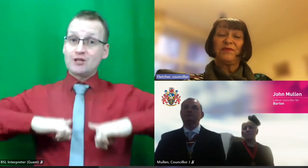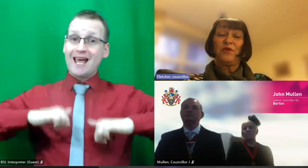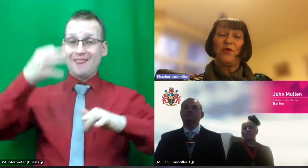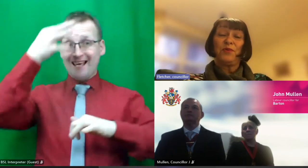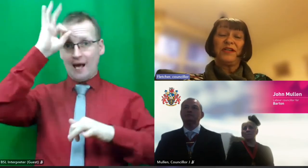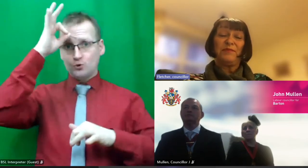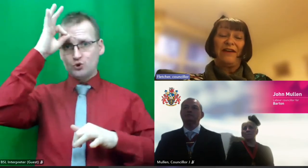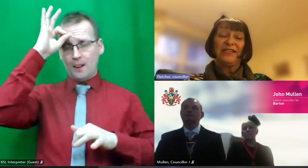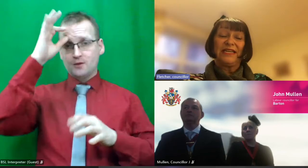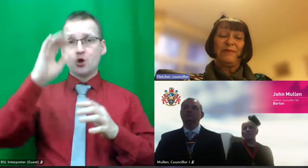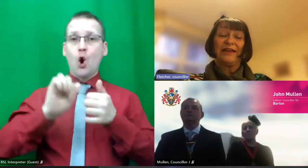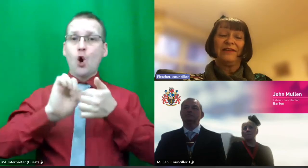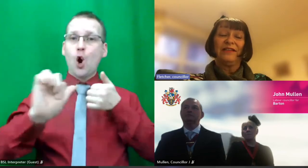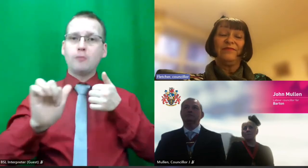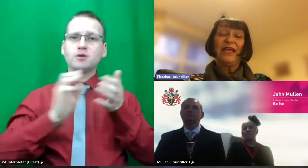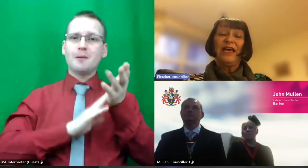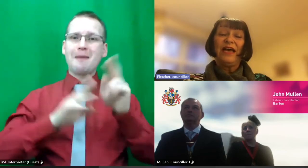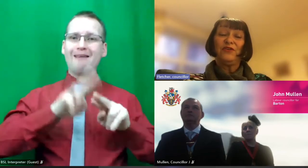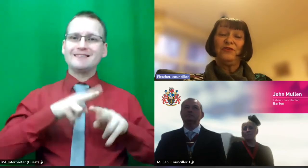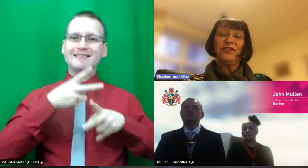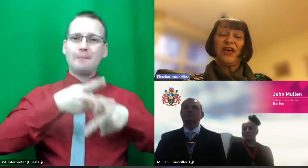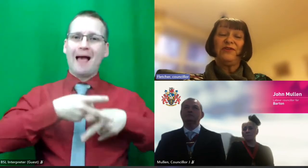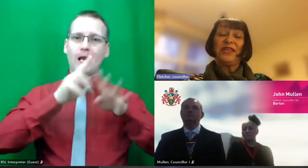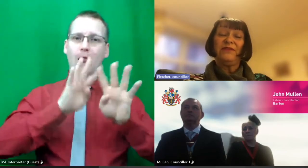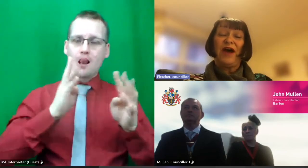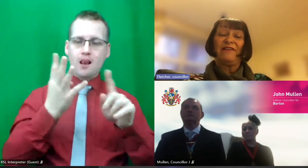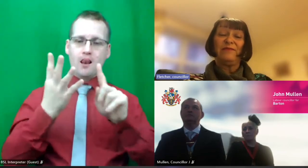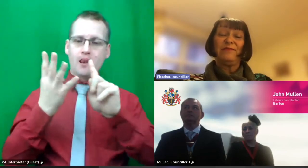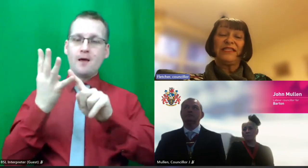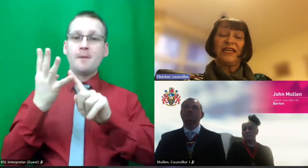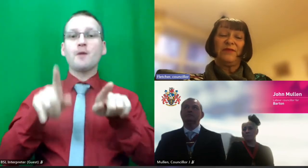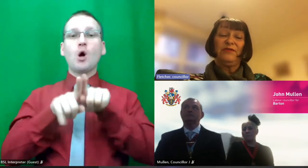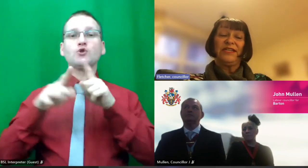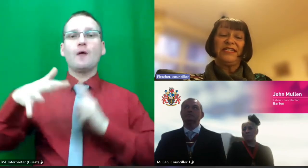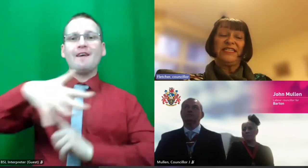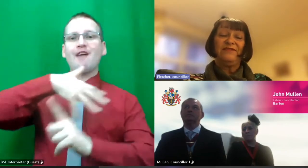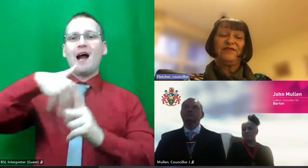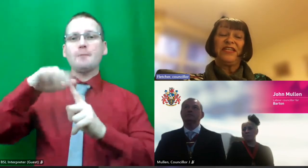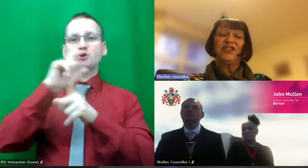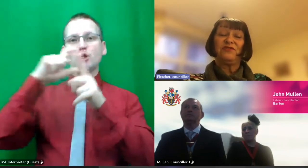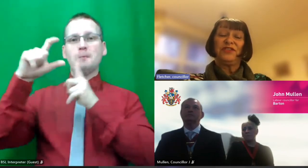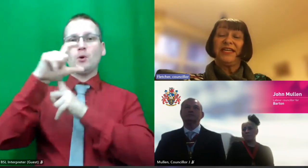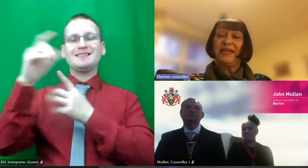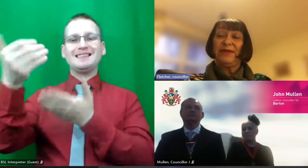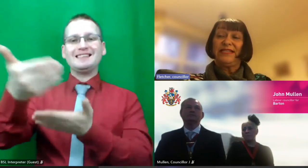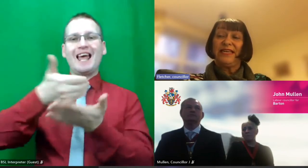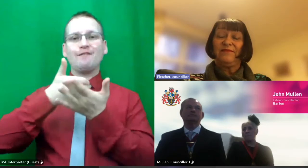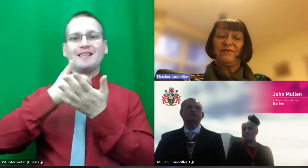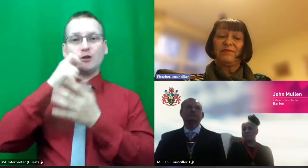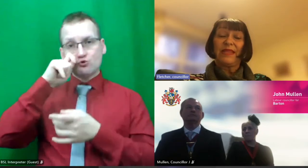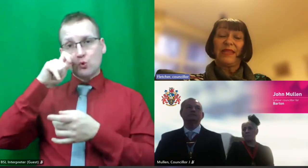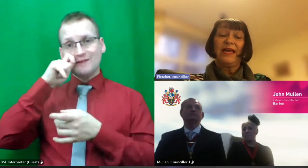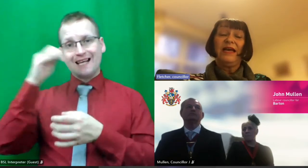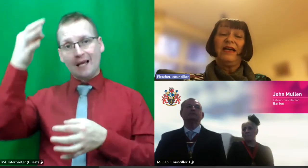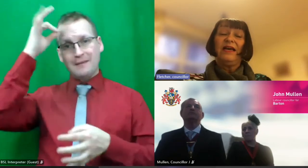council's corporate parenting panel and also the Environment and Community Safety Scrutiny